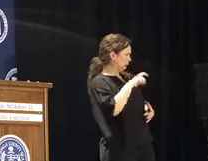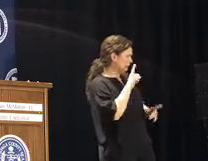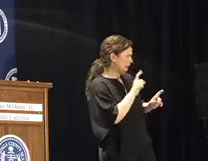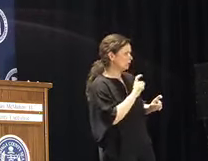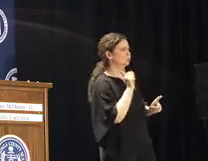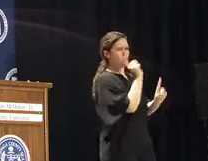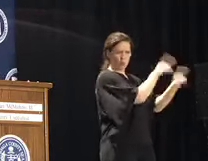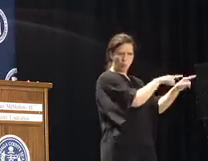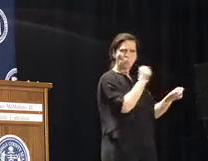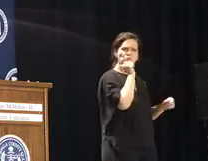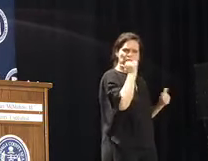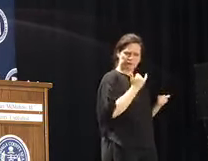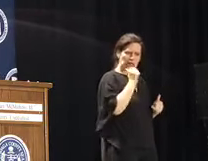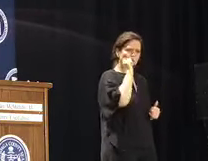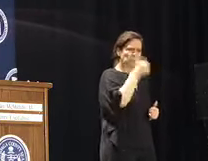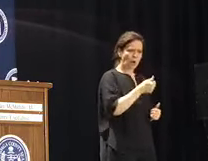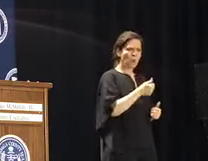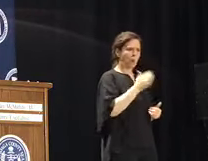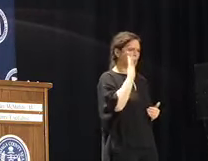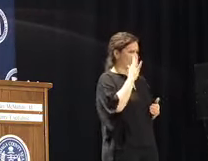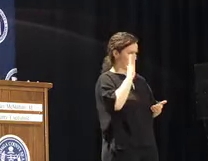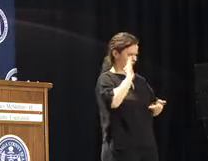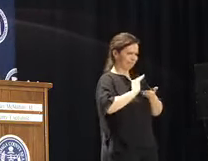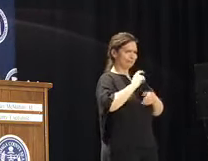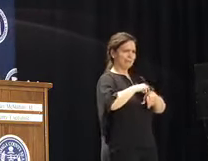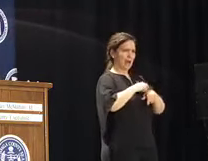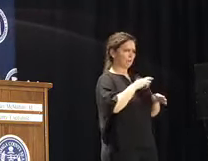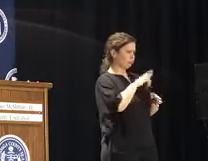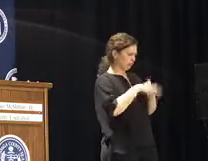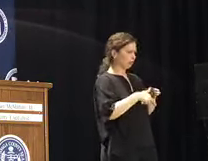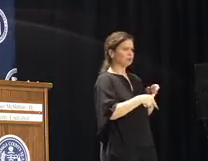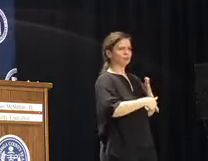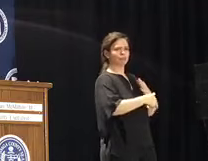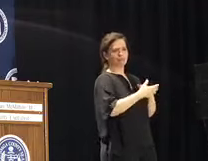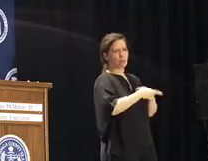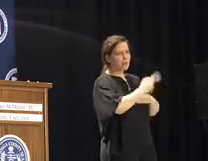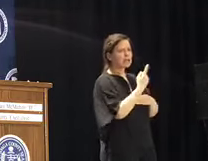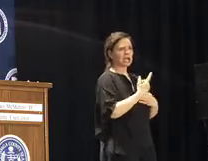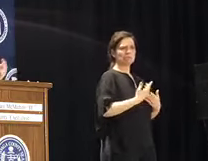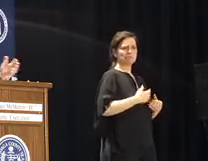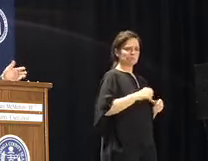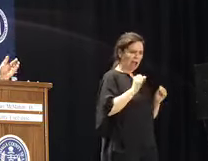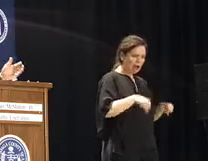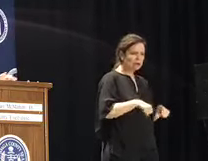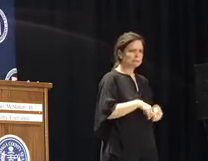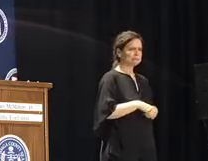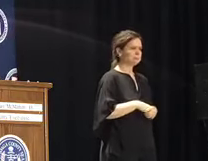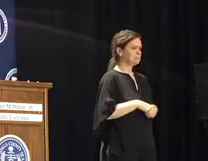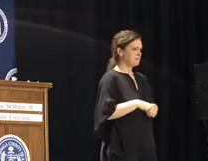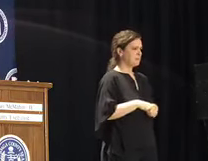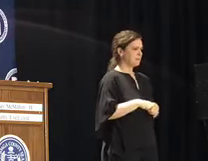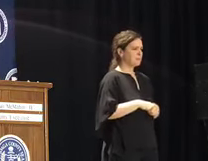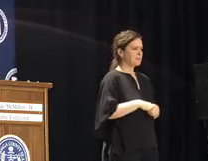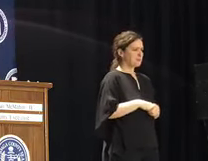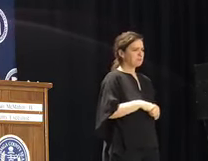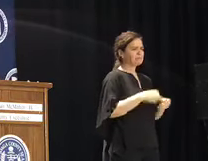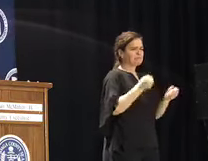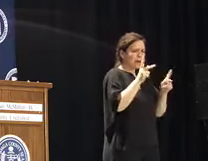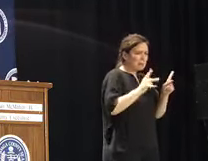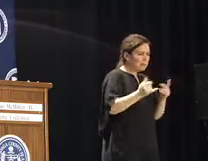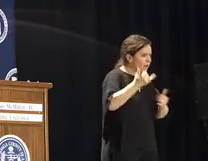Again, I've talked to many of you. My office has talked to many of you. But if that makes you more comfortable, please come and do that.